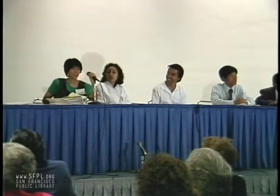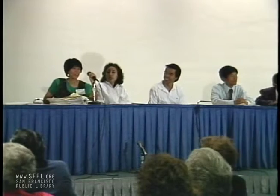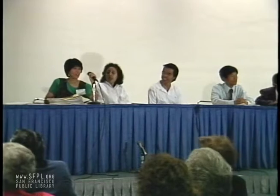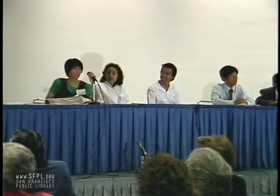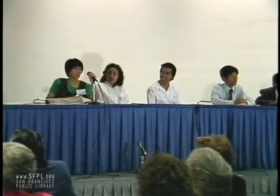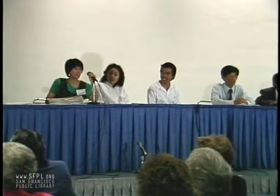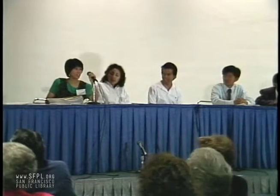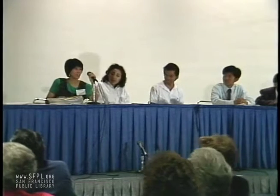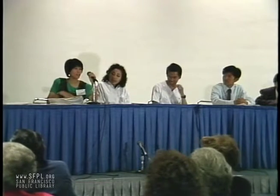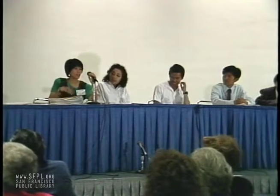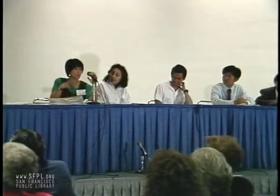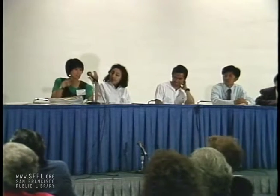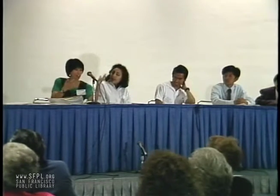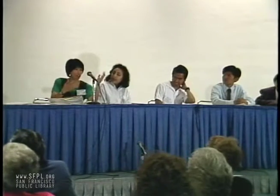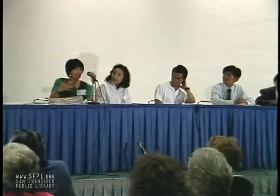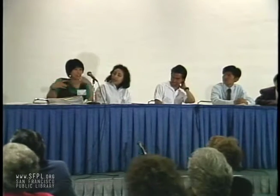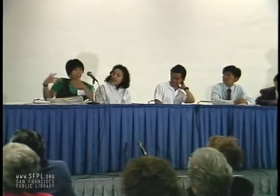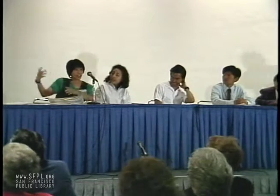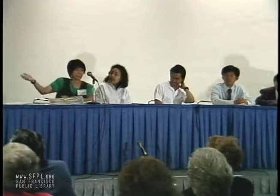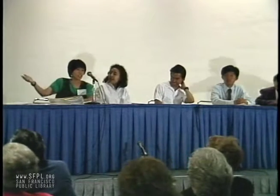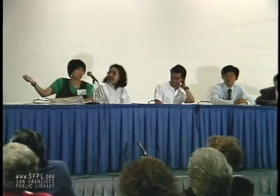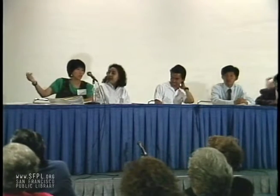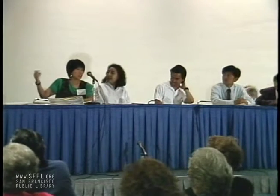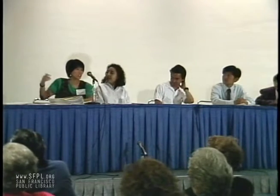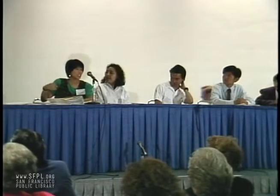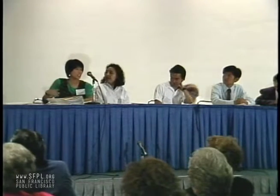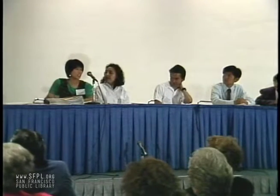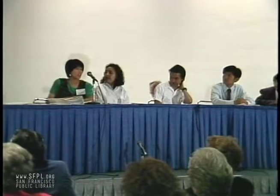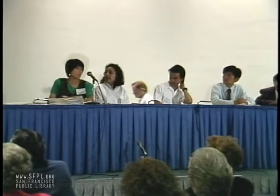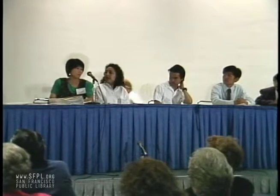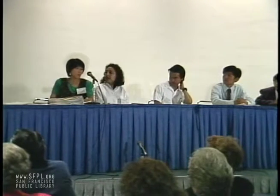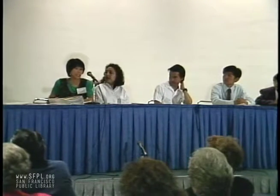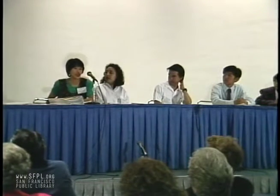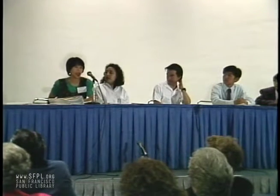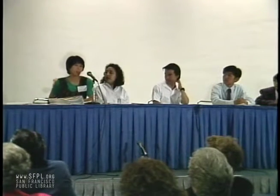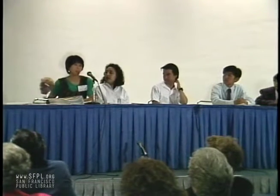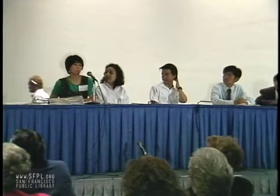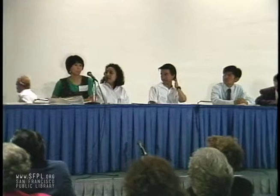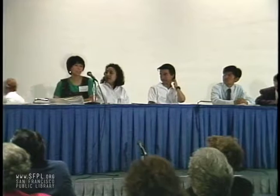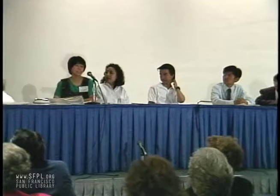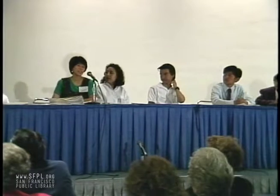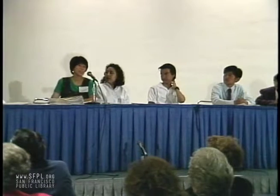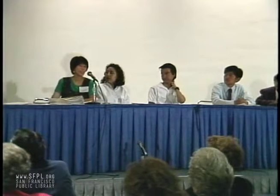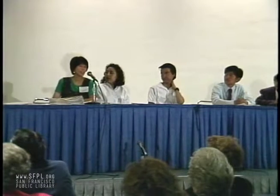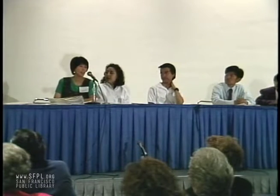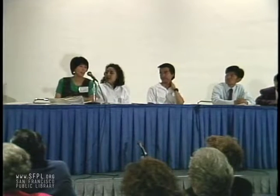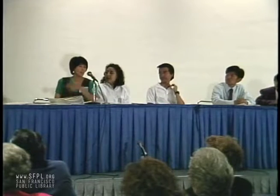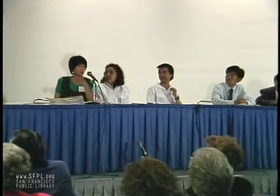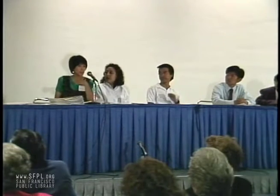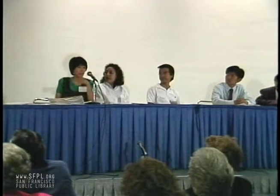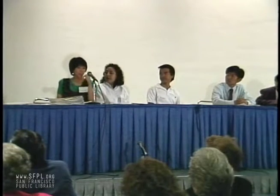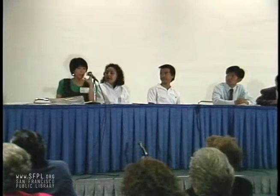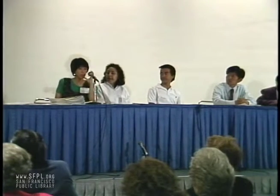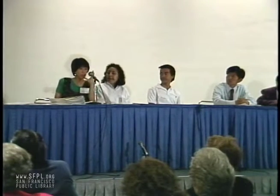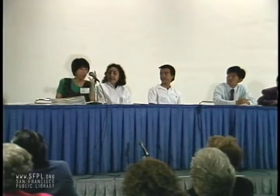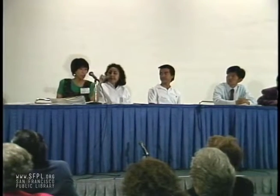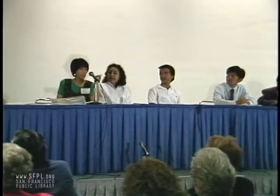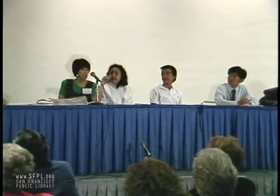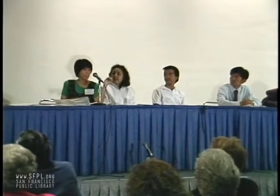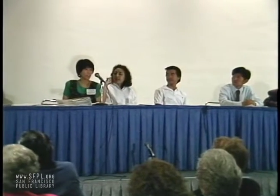microphone. Throughout, if you can't, I'm going to be talking and allowing the interpreters to sign for me. But in case I'm not monitoring my speech levels well enough, let